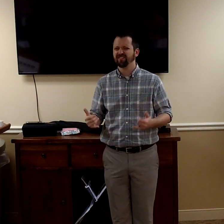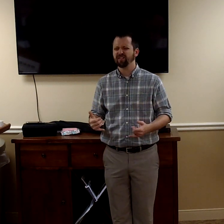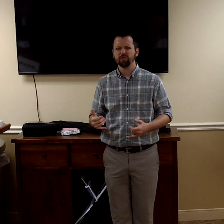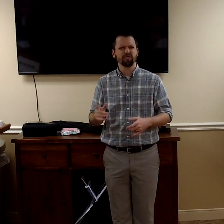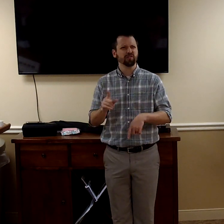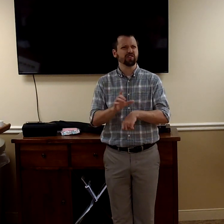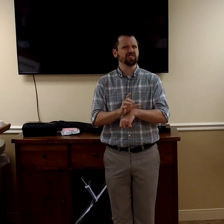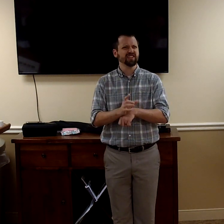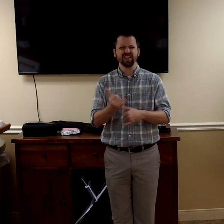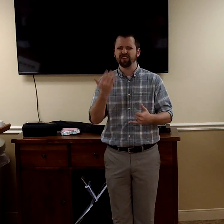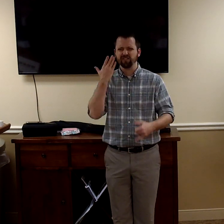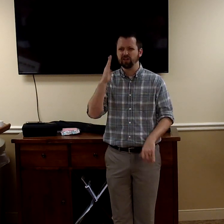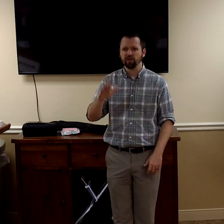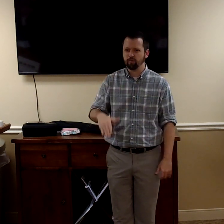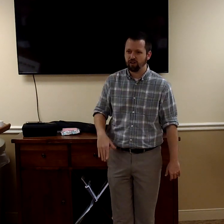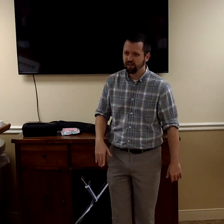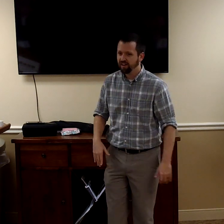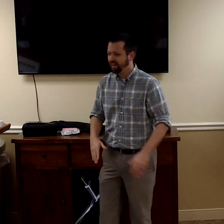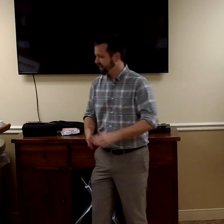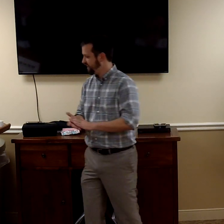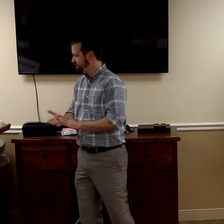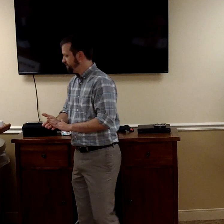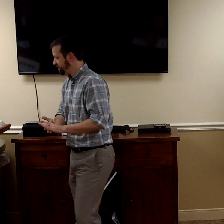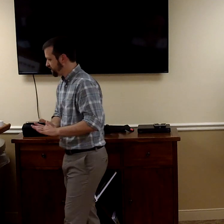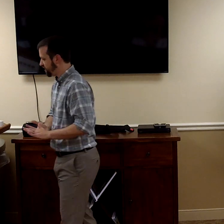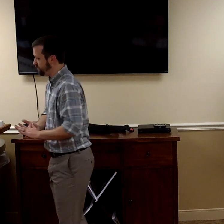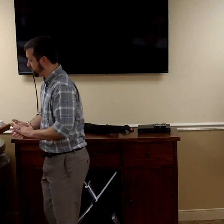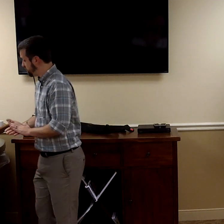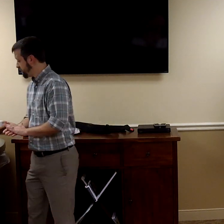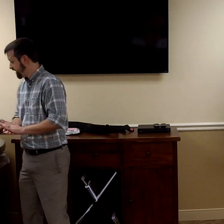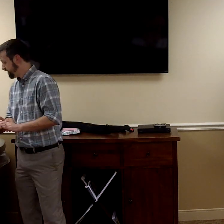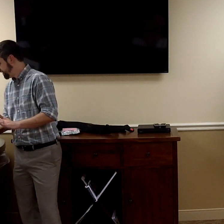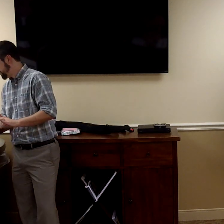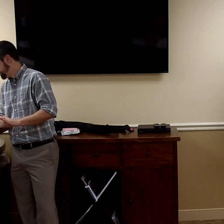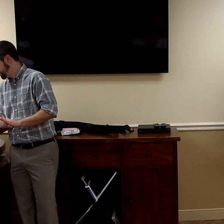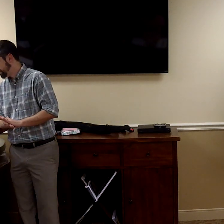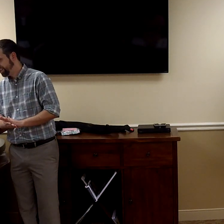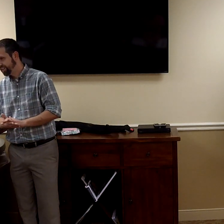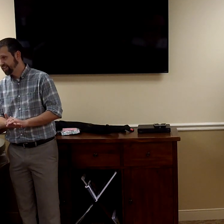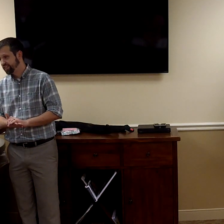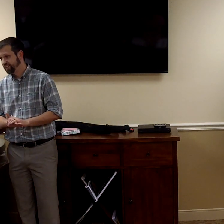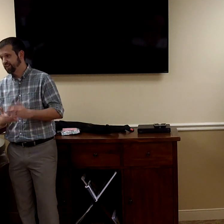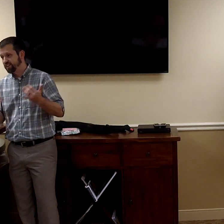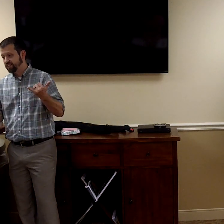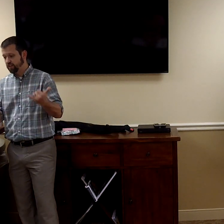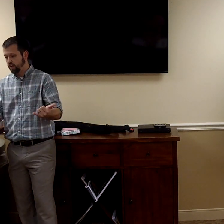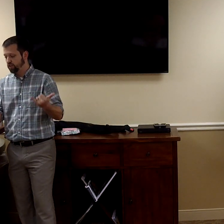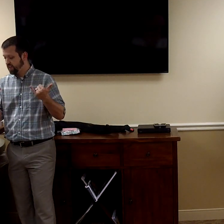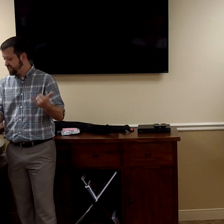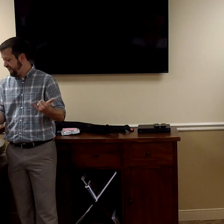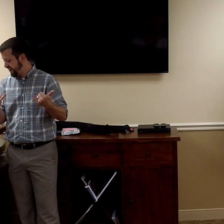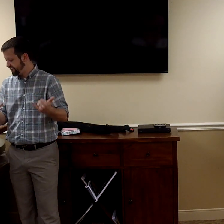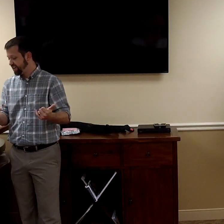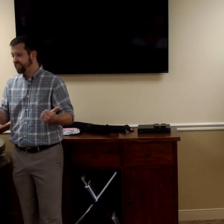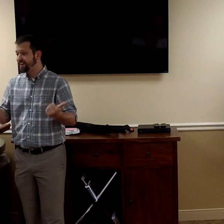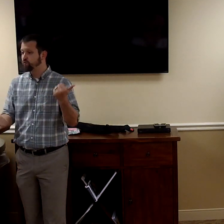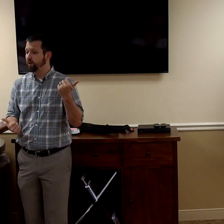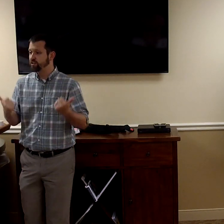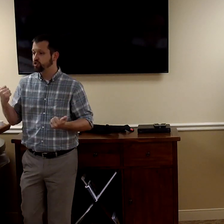I supposed to go to church today? I don't even know anymore. It was bad. So today's what after Monday? Today, that is which.